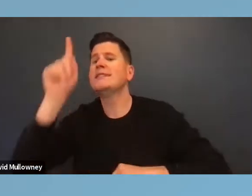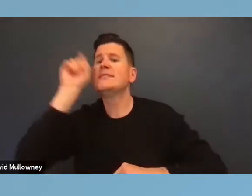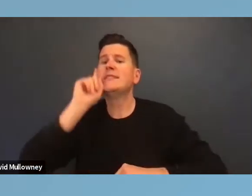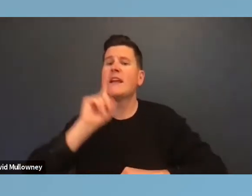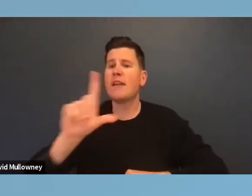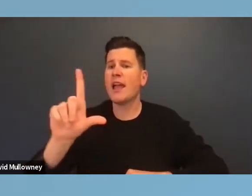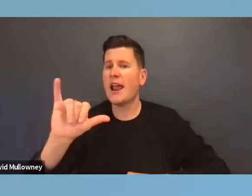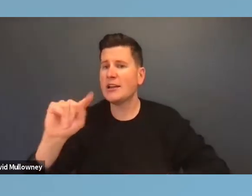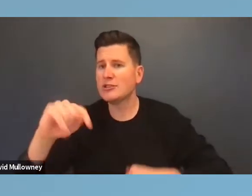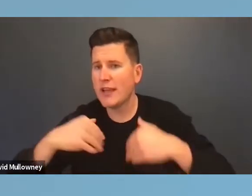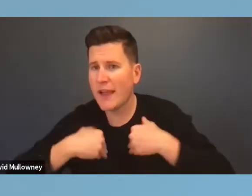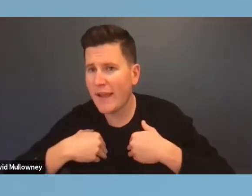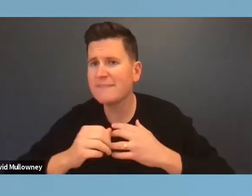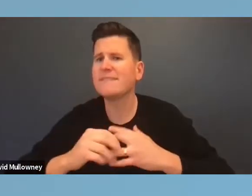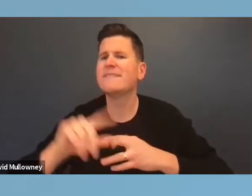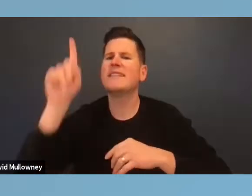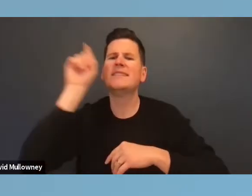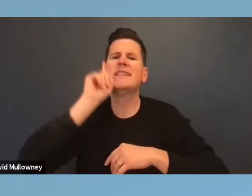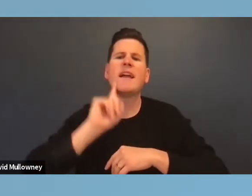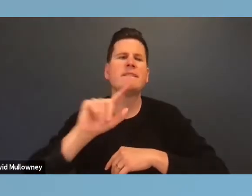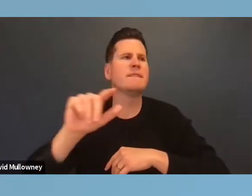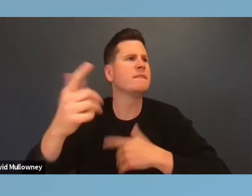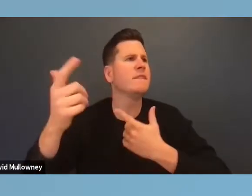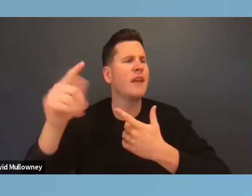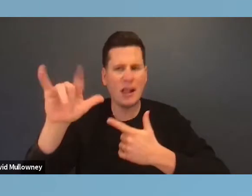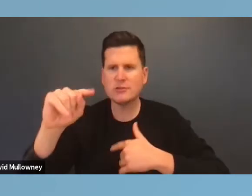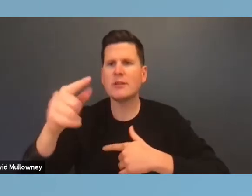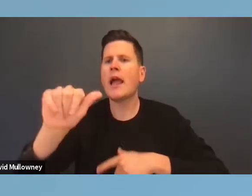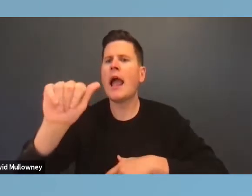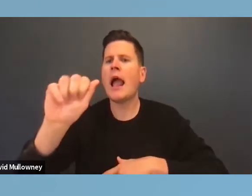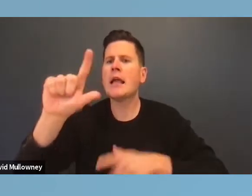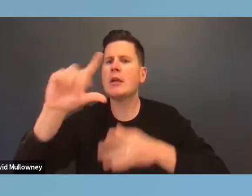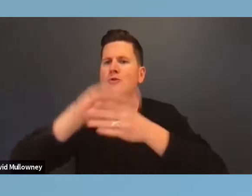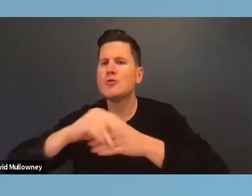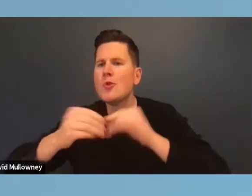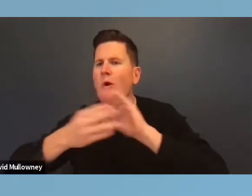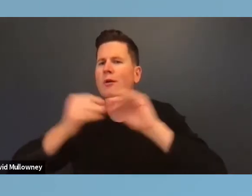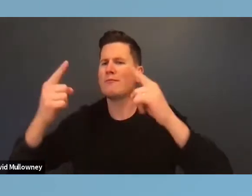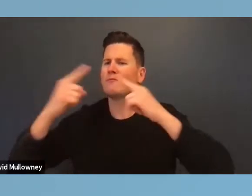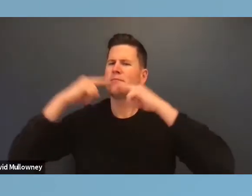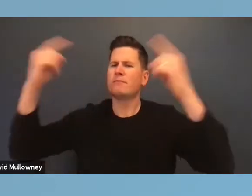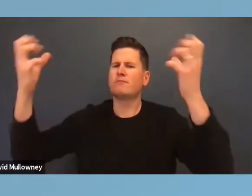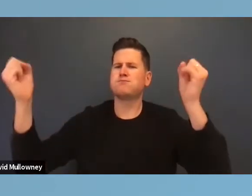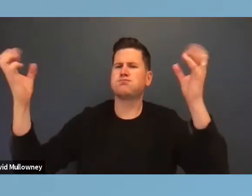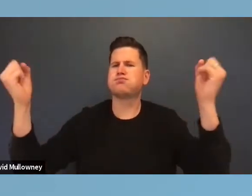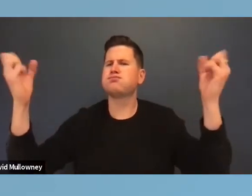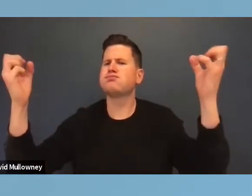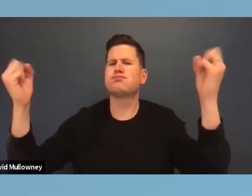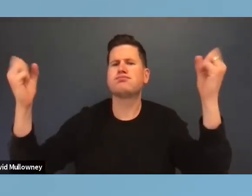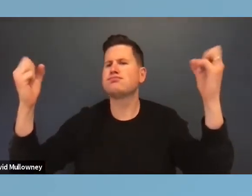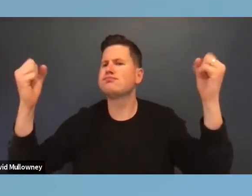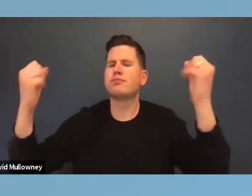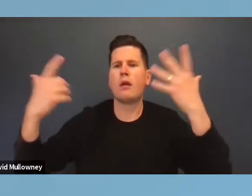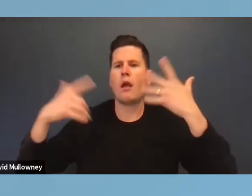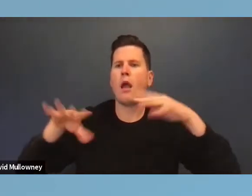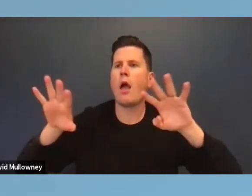deaf. We have deaf literature, we have ASL